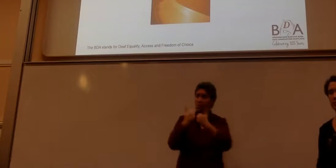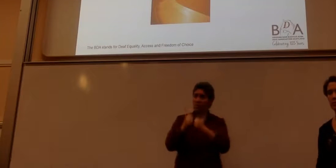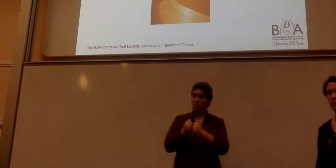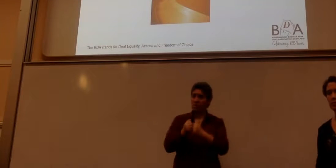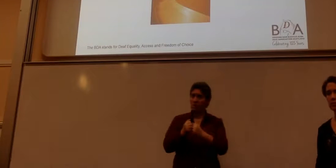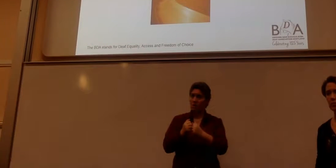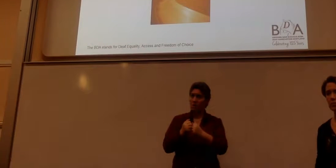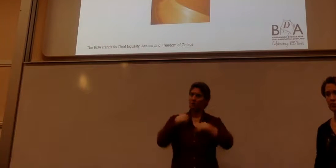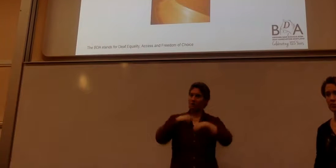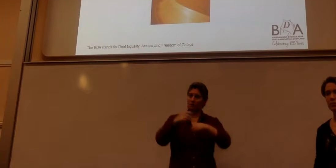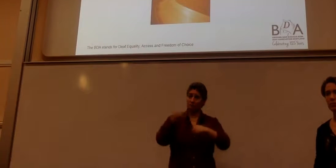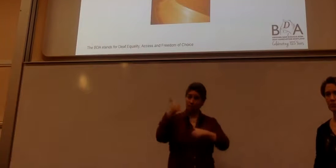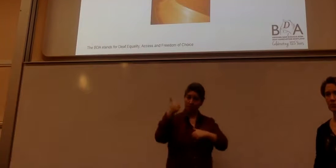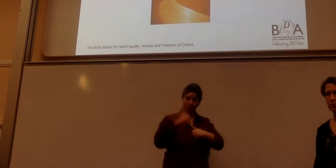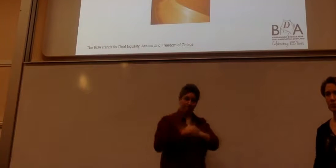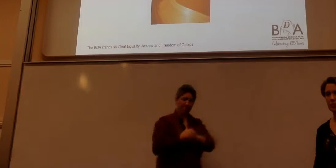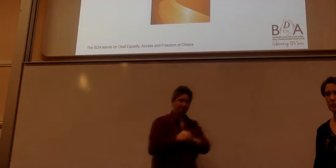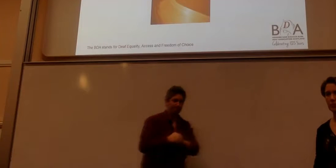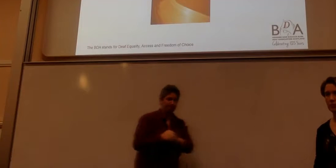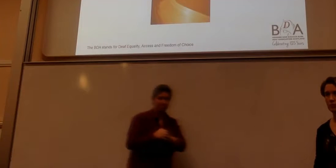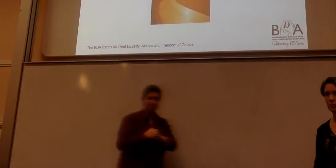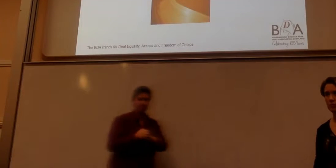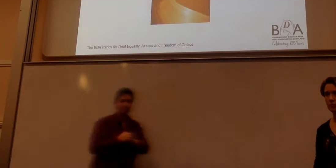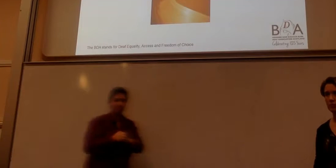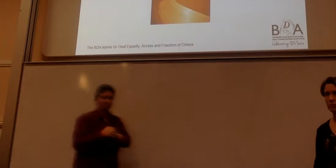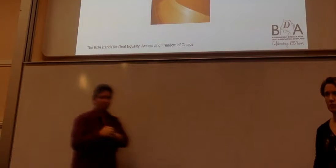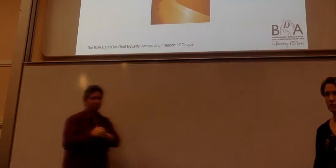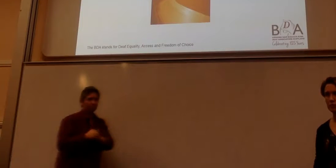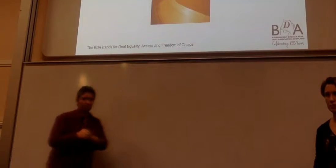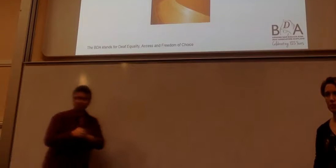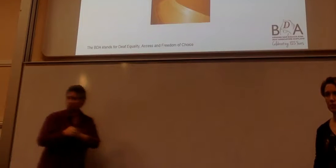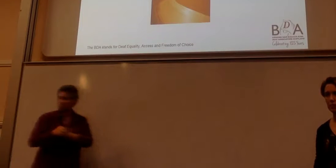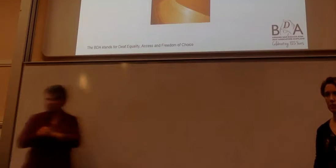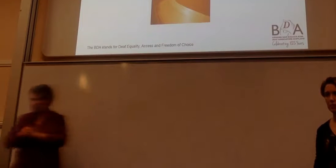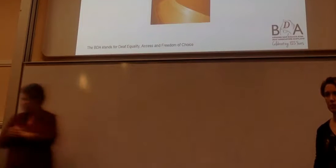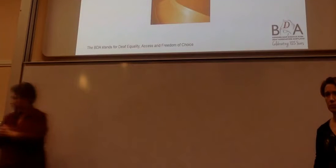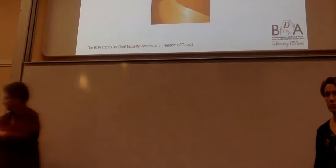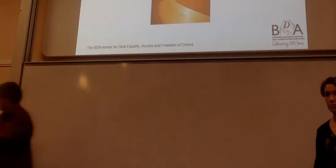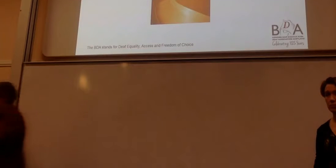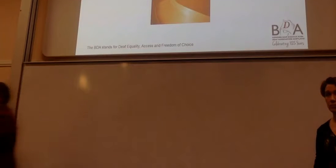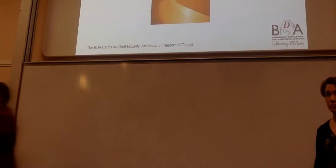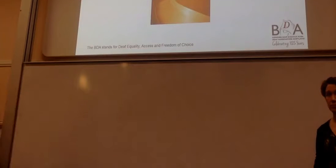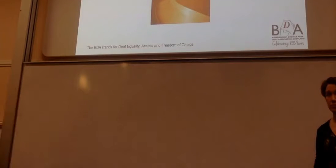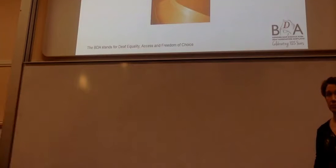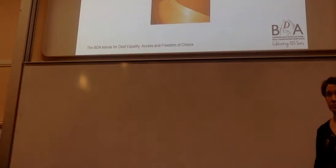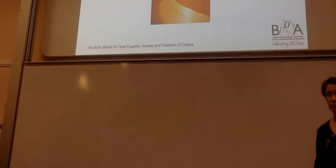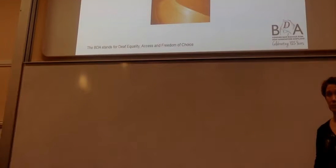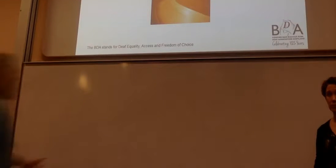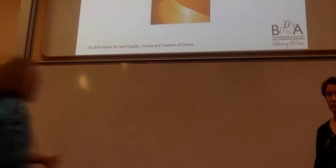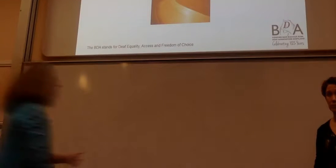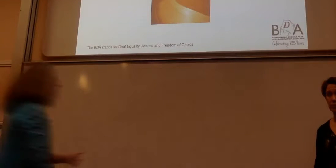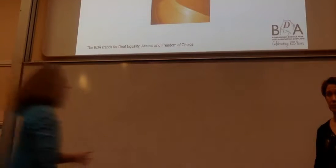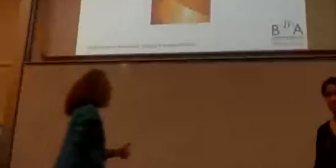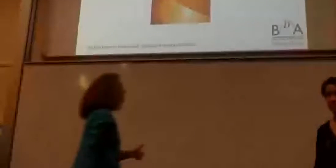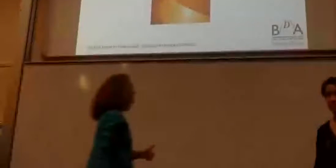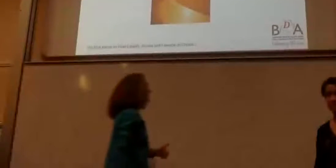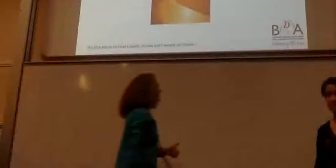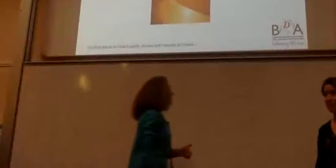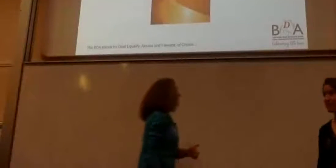apply, we'll be able to interview and get the right recruitment.